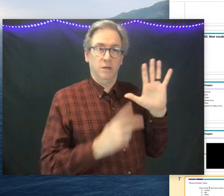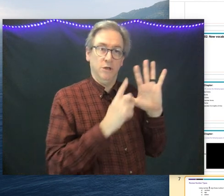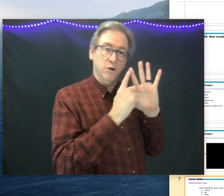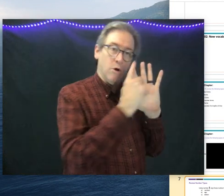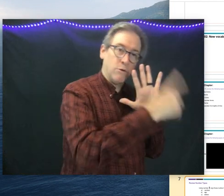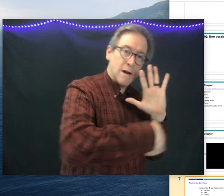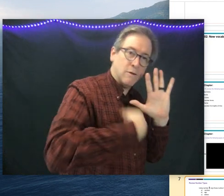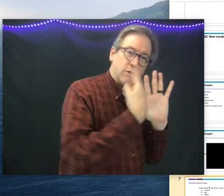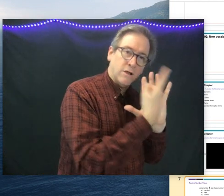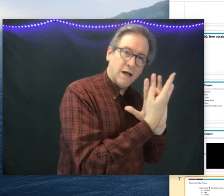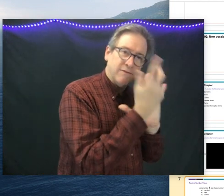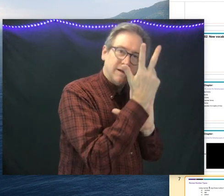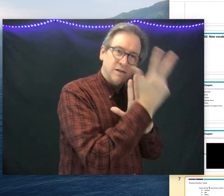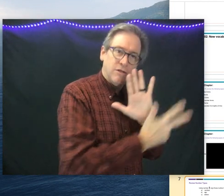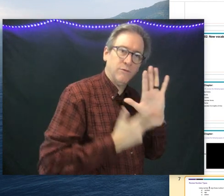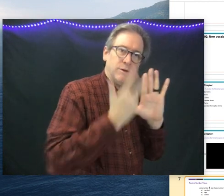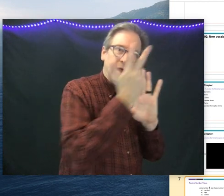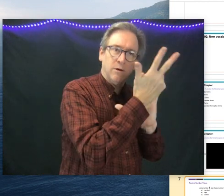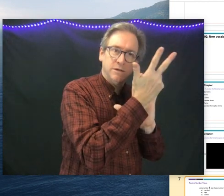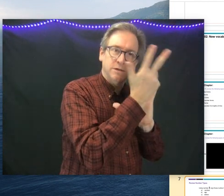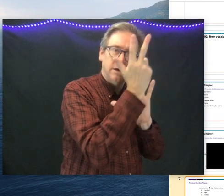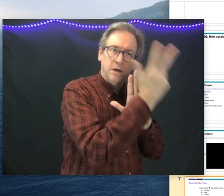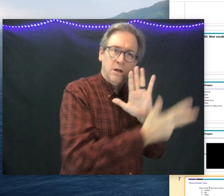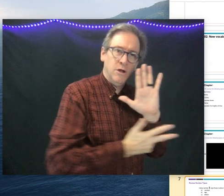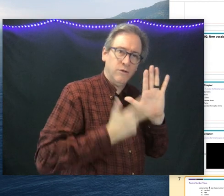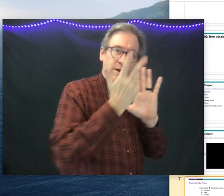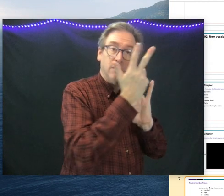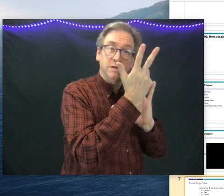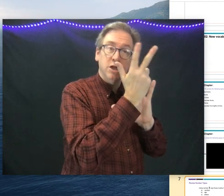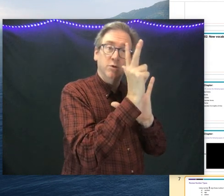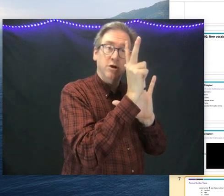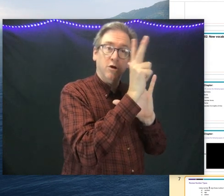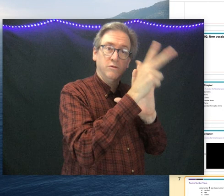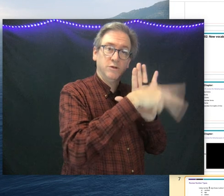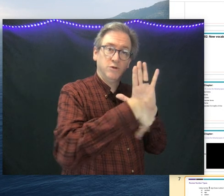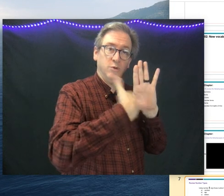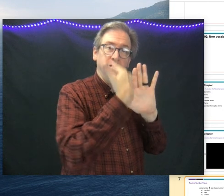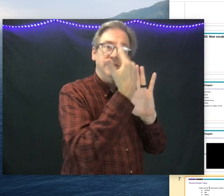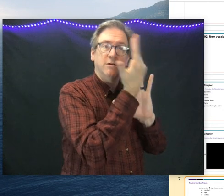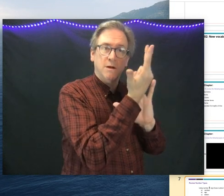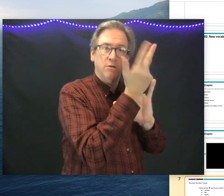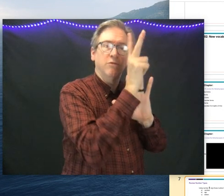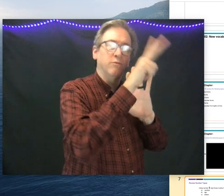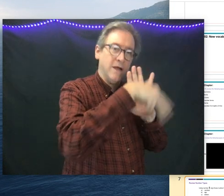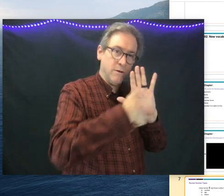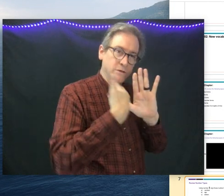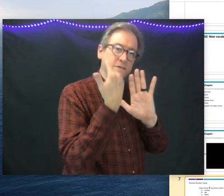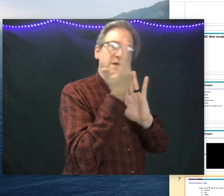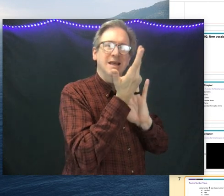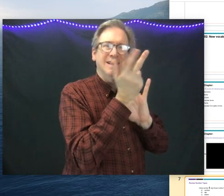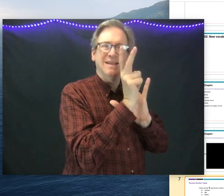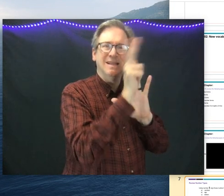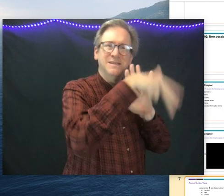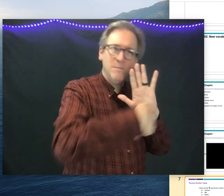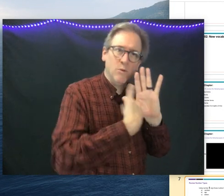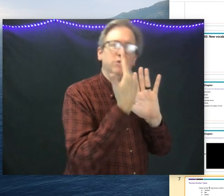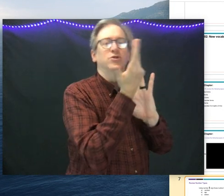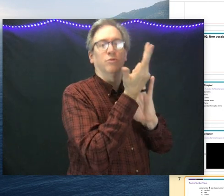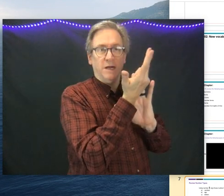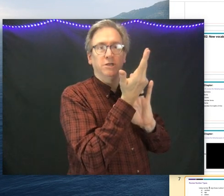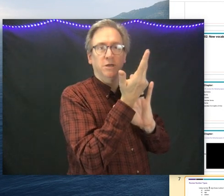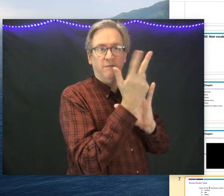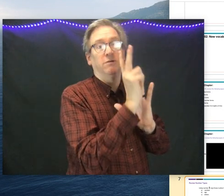Hours. Go around the clock face. 3 hours. 3 hours. You can also twist it around 3 hours. It tends to be